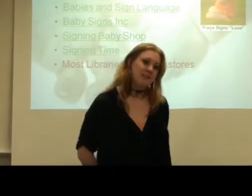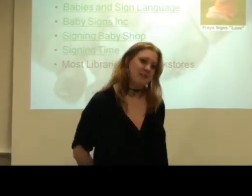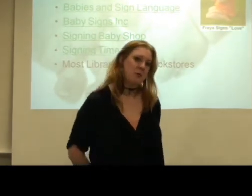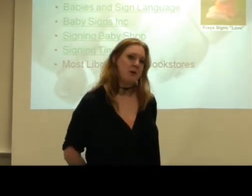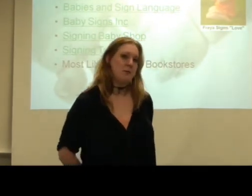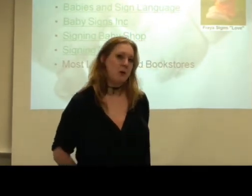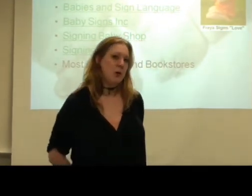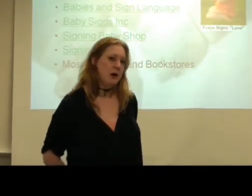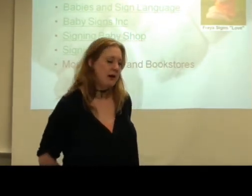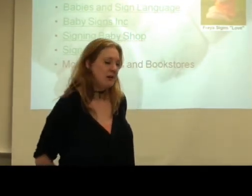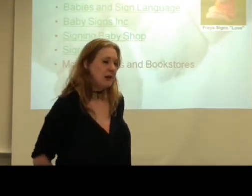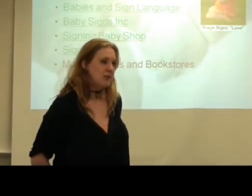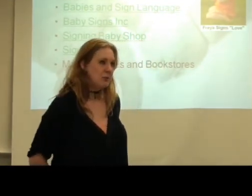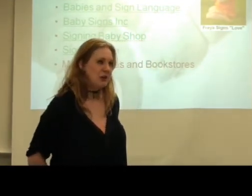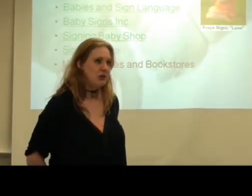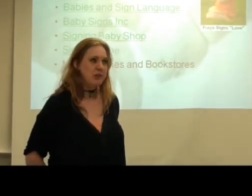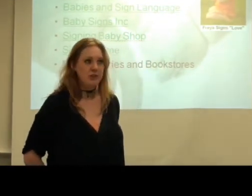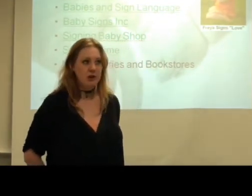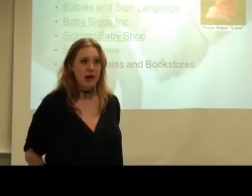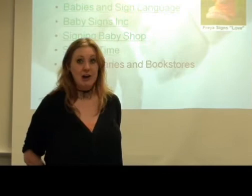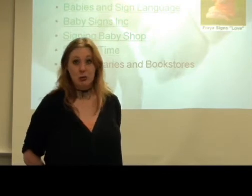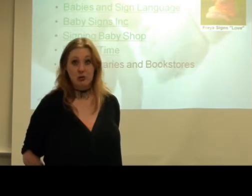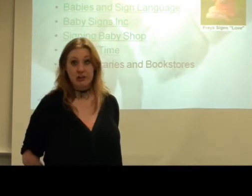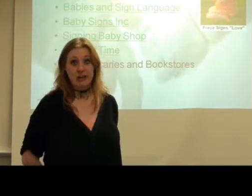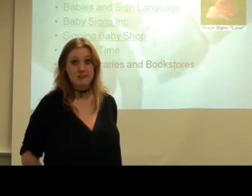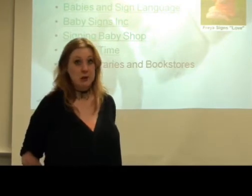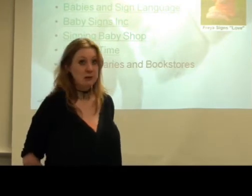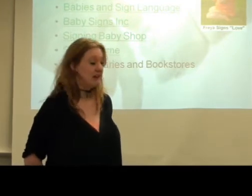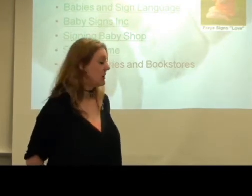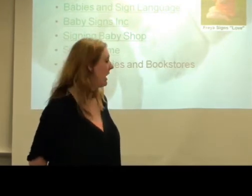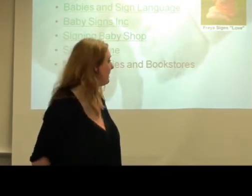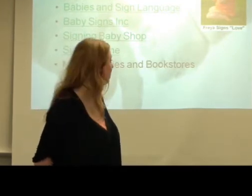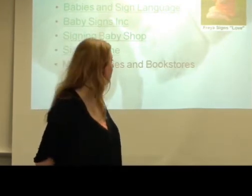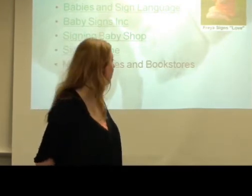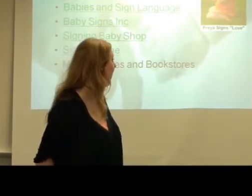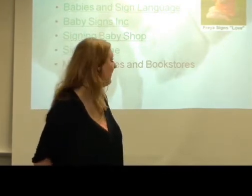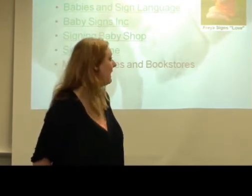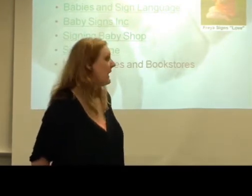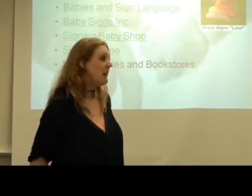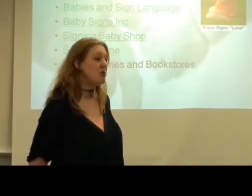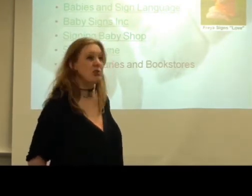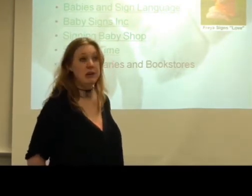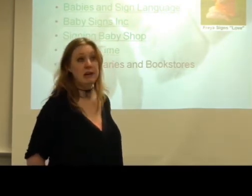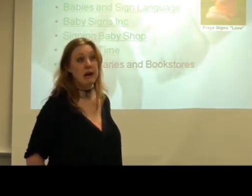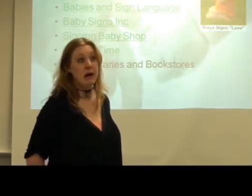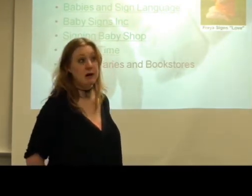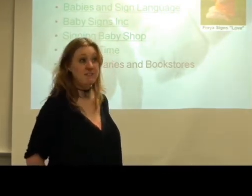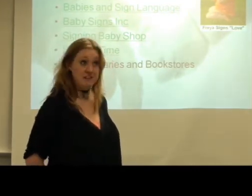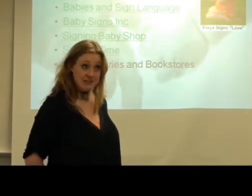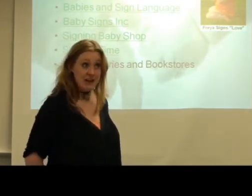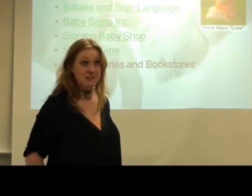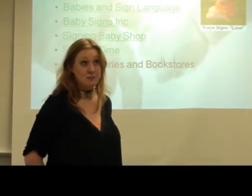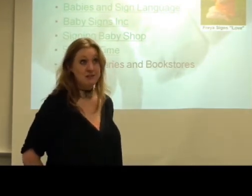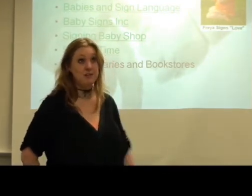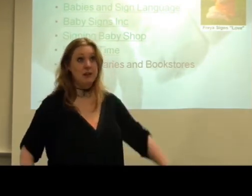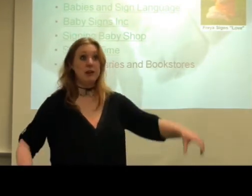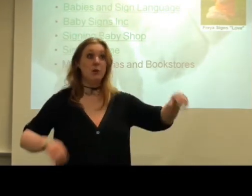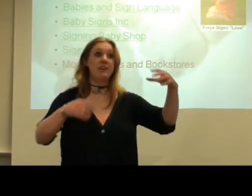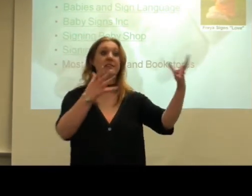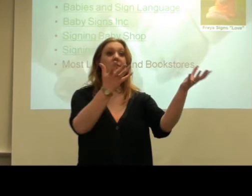just something to be aware of, to make sure that there are actual signs that are being taught in that. And usually if it says specifically, well this, you